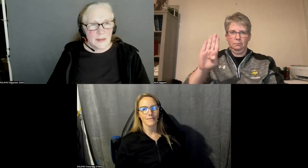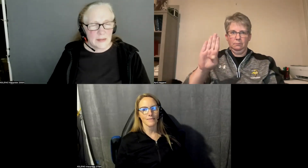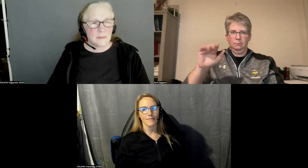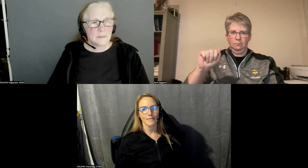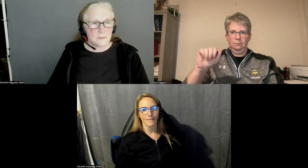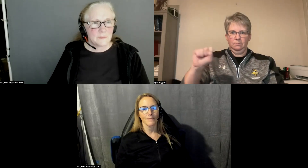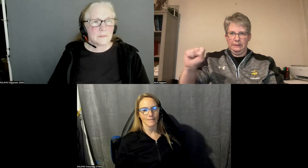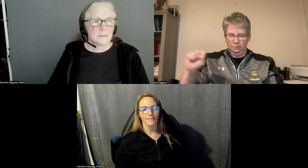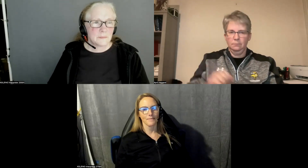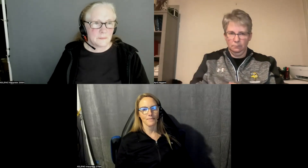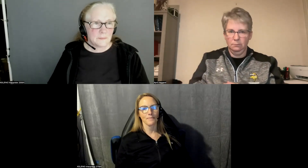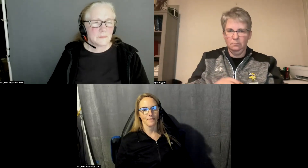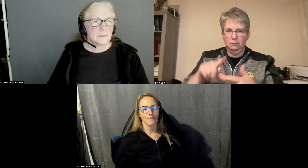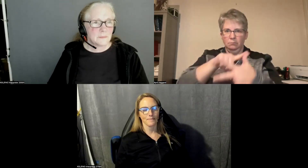Anna Bass.